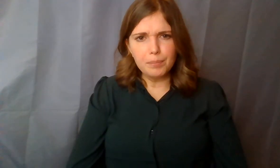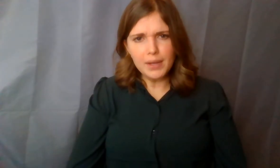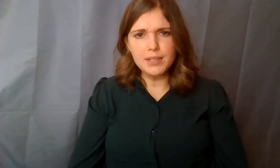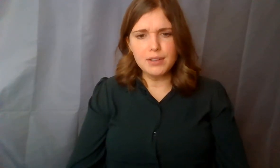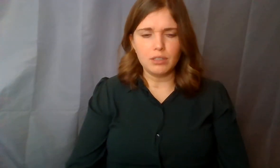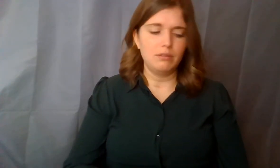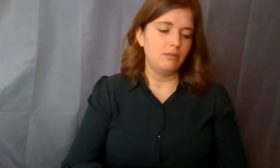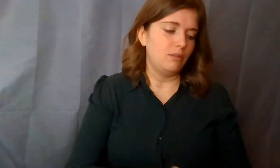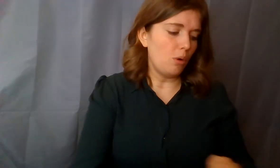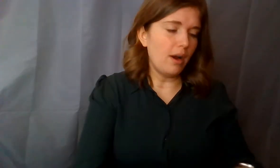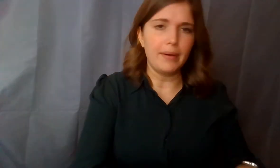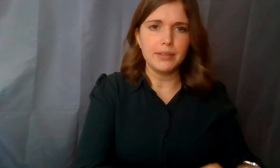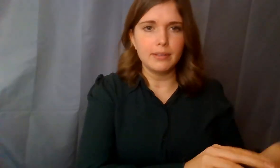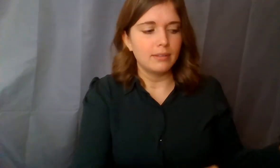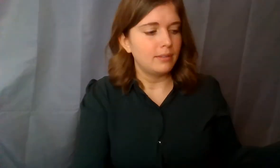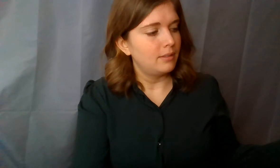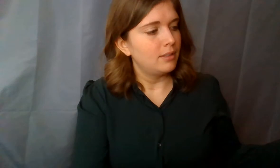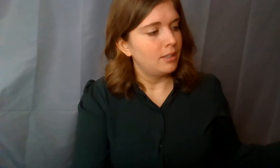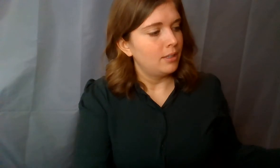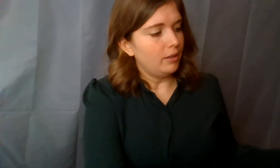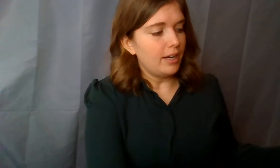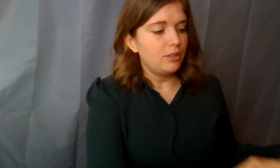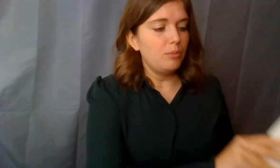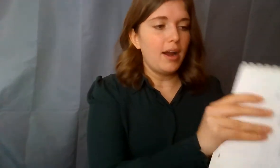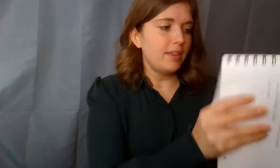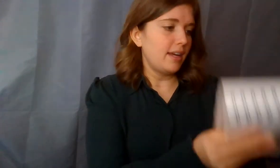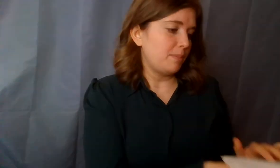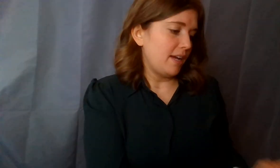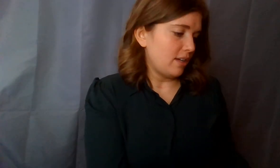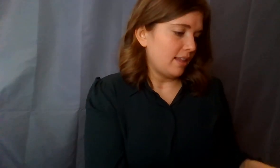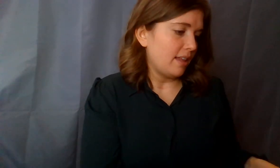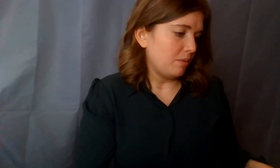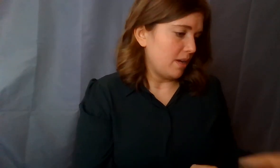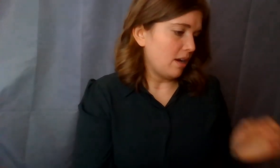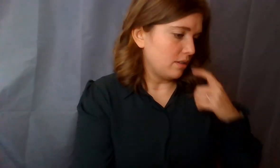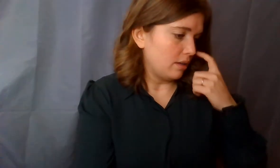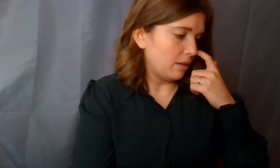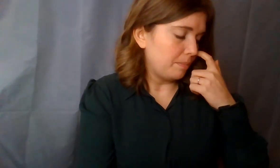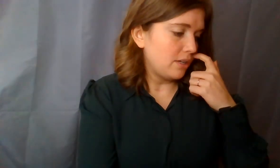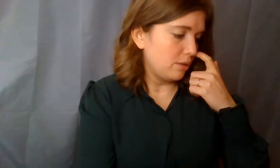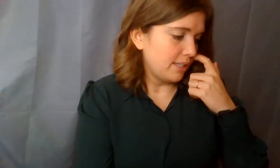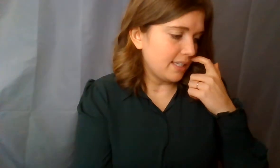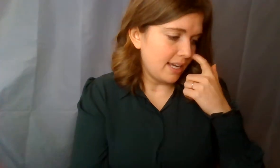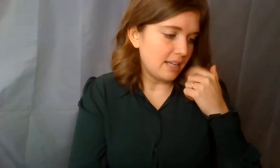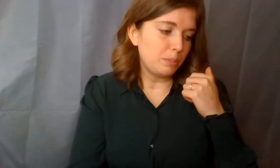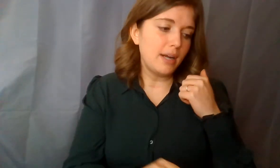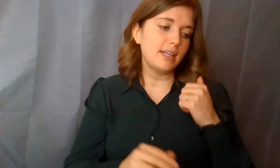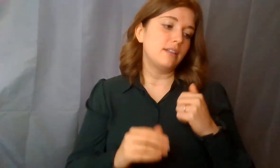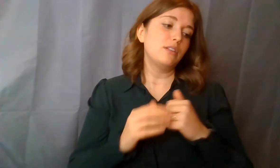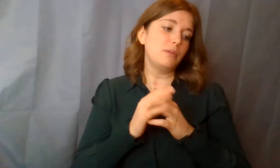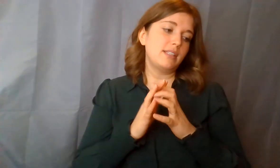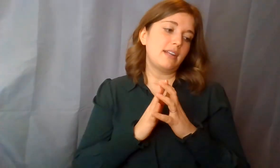pay attention, or else. All right, 2 more on the next page, and then we are done. Page 260 has president, superintendent,